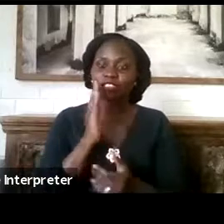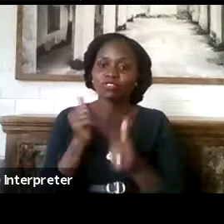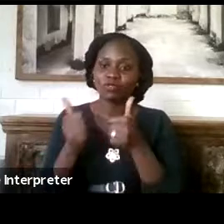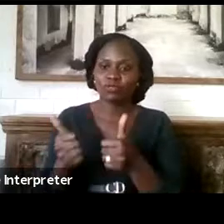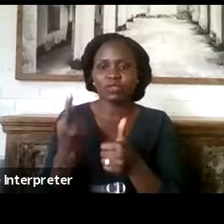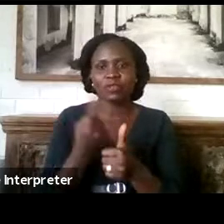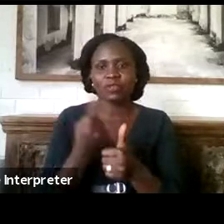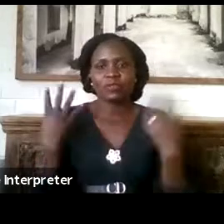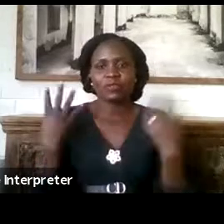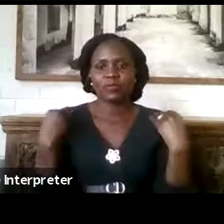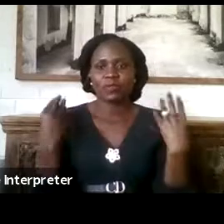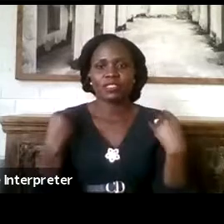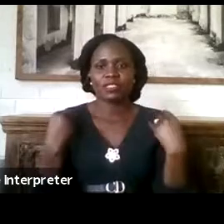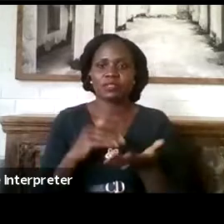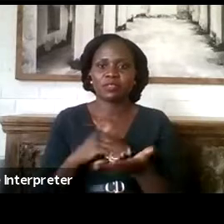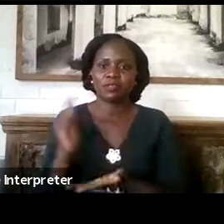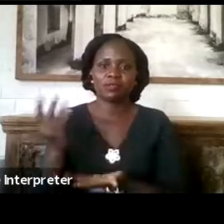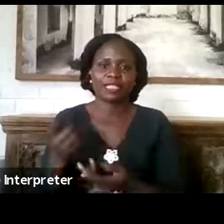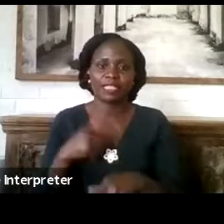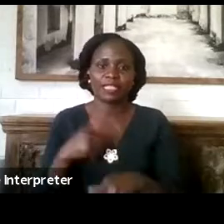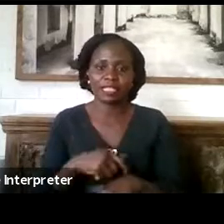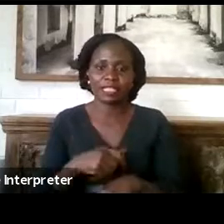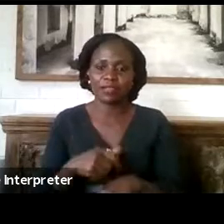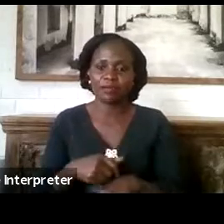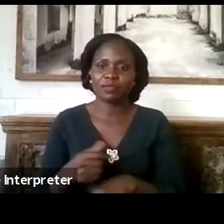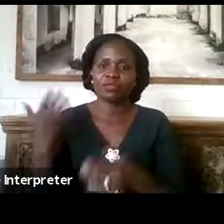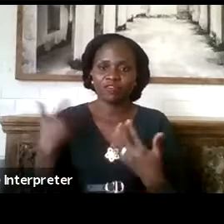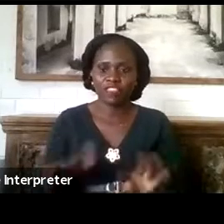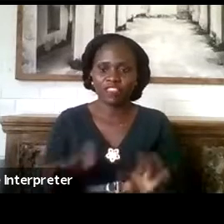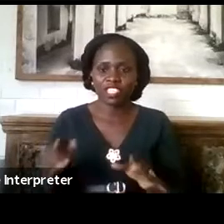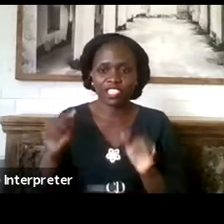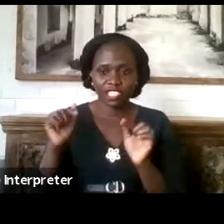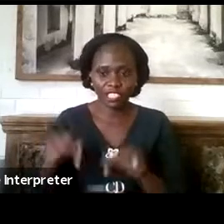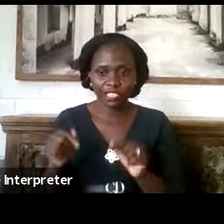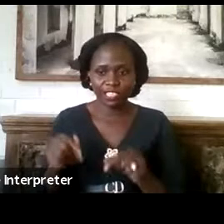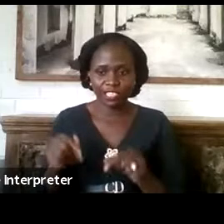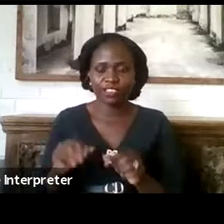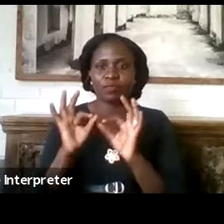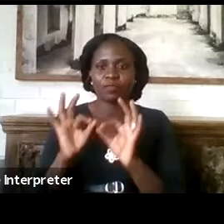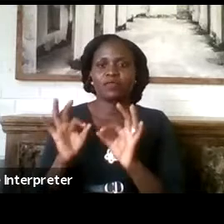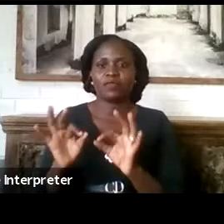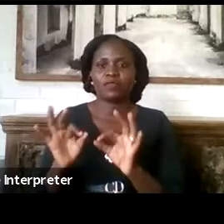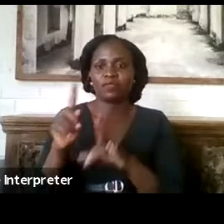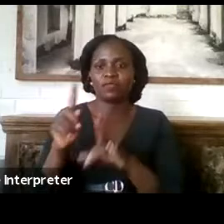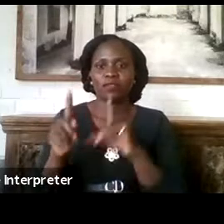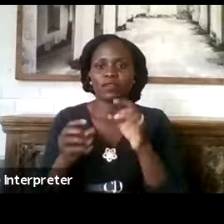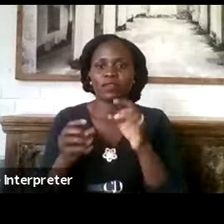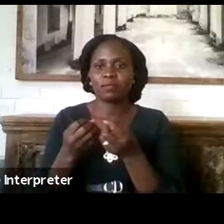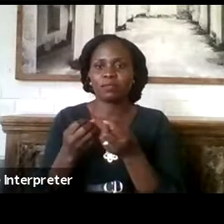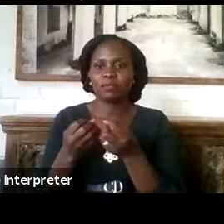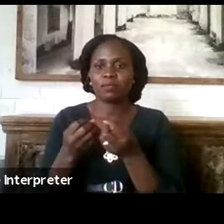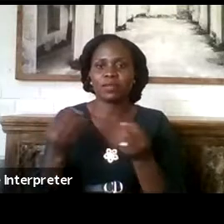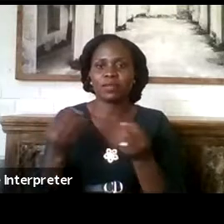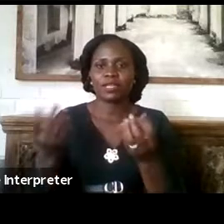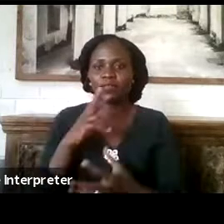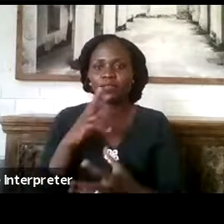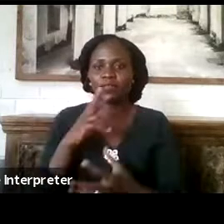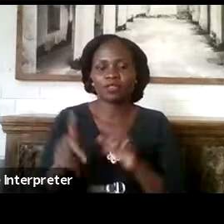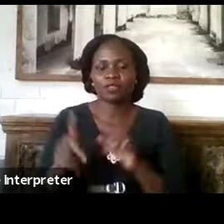you end this session, will be perfect. I will ask you many more questions. Okay. To the panelists, Colorado and